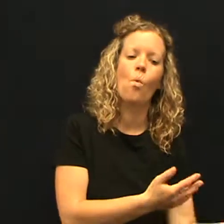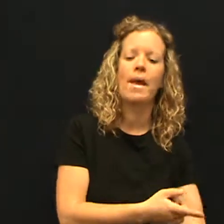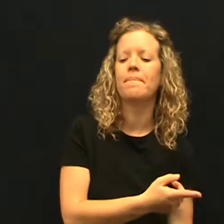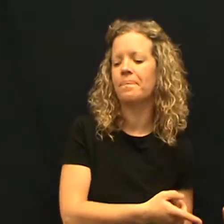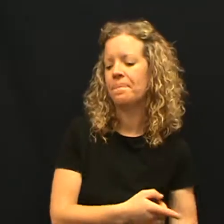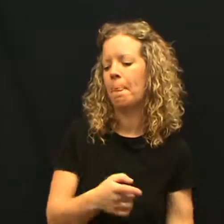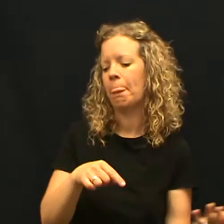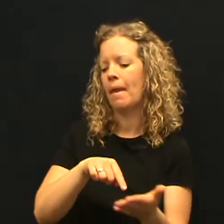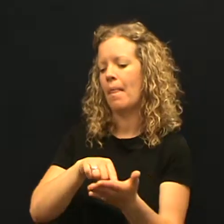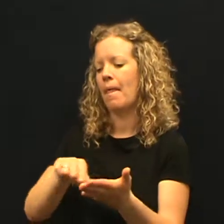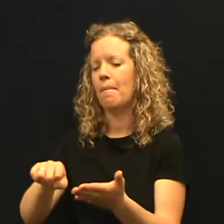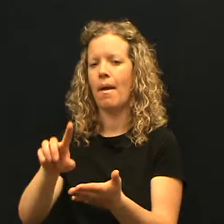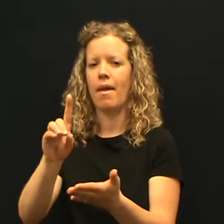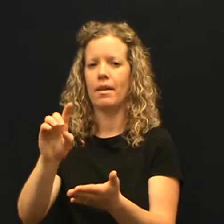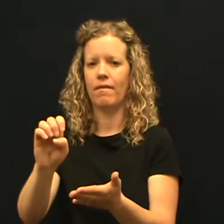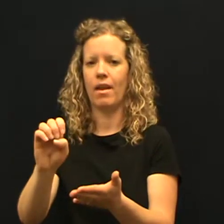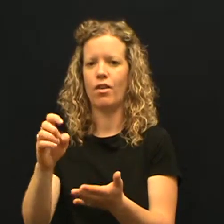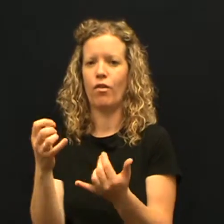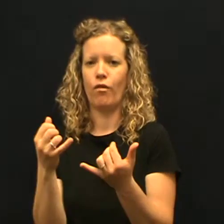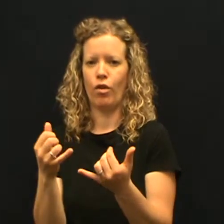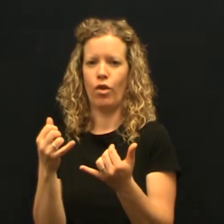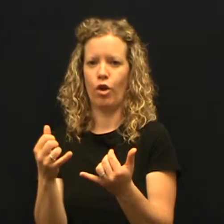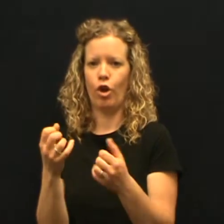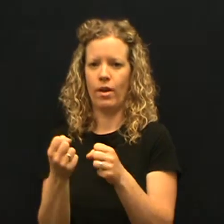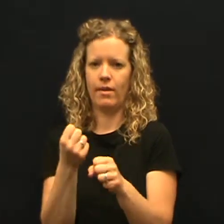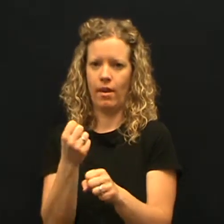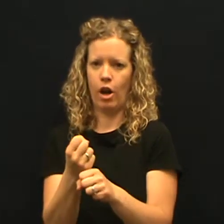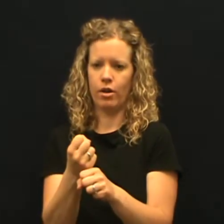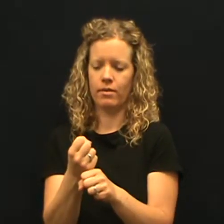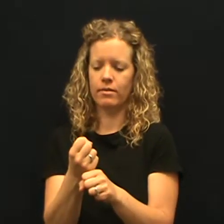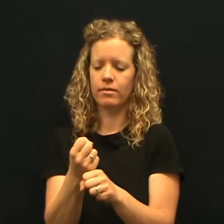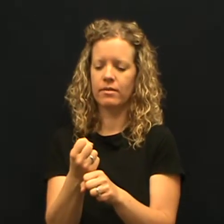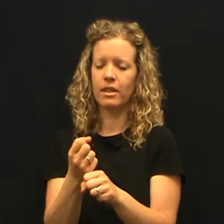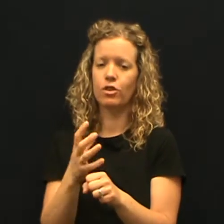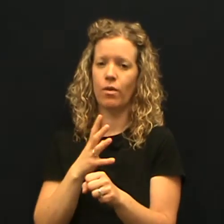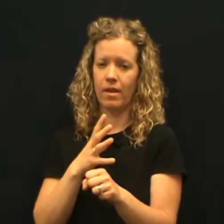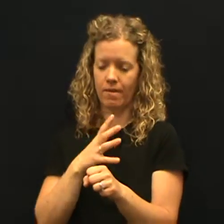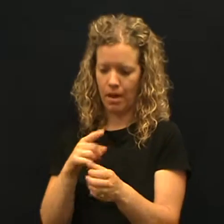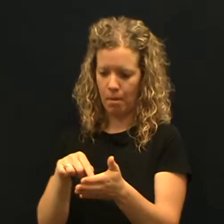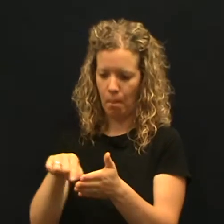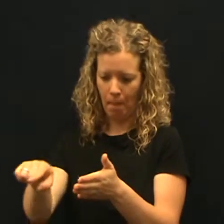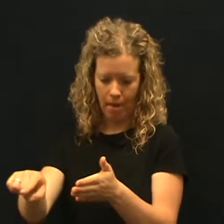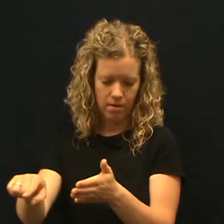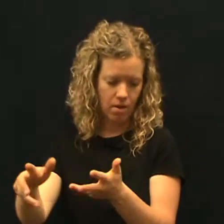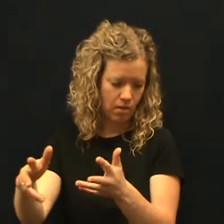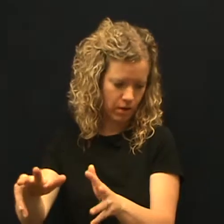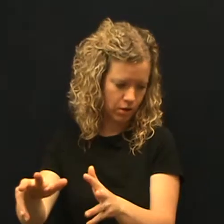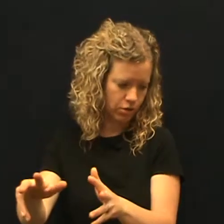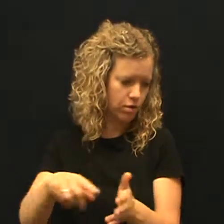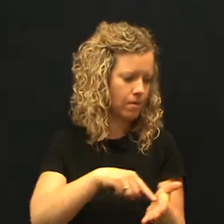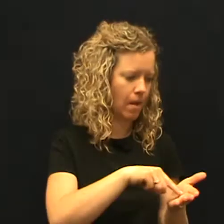pay the dividend for that current year to the preferred stockholder first, and then they can pay the dividend to their